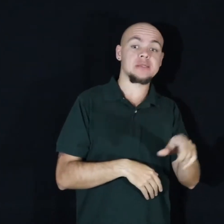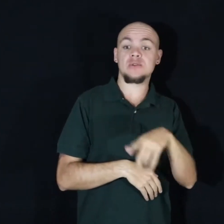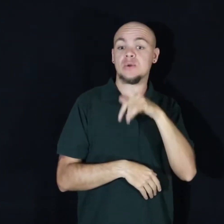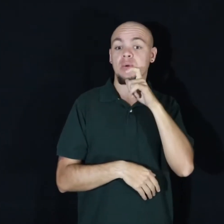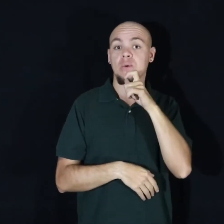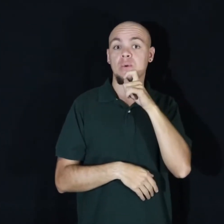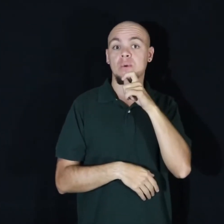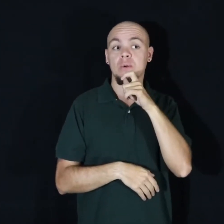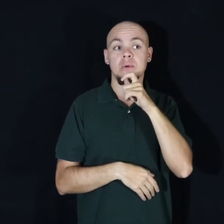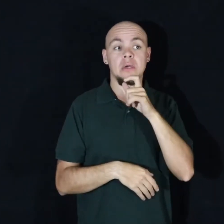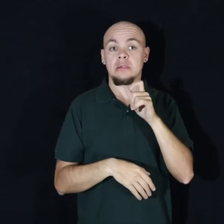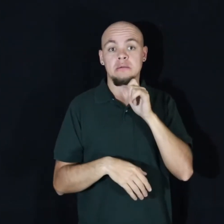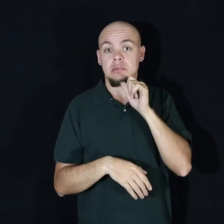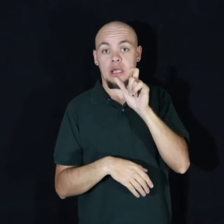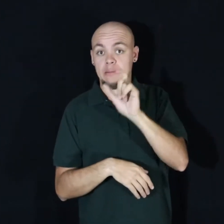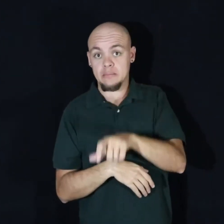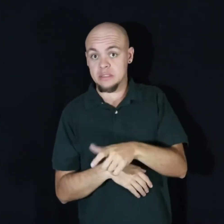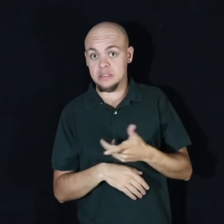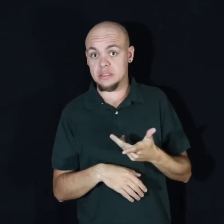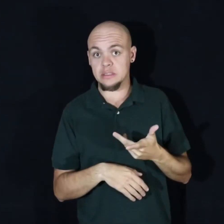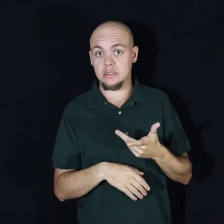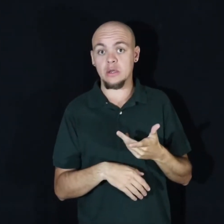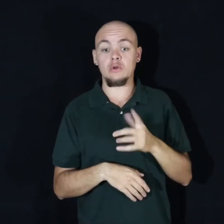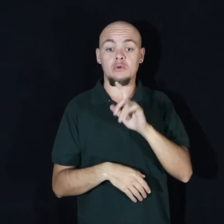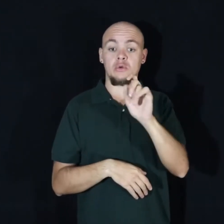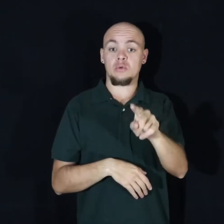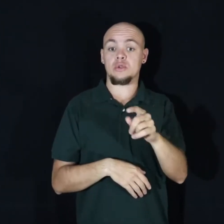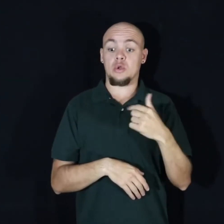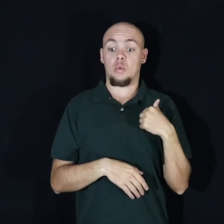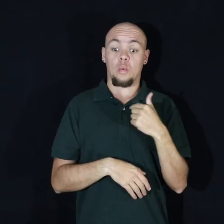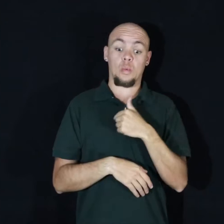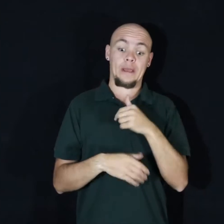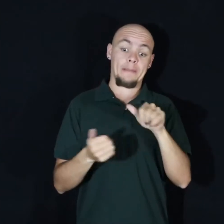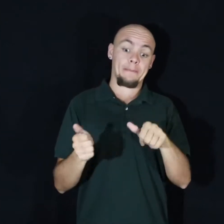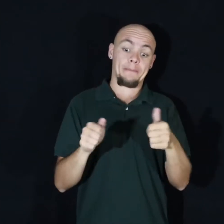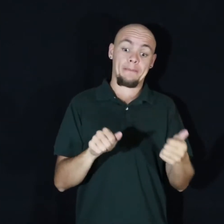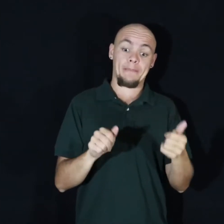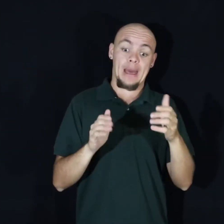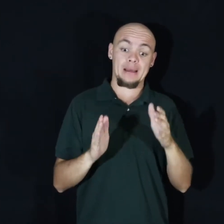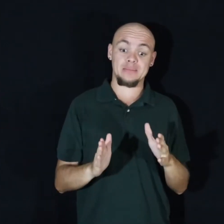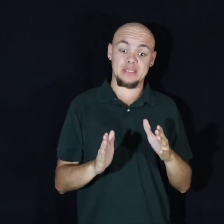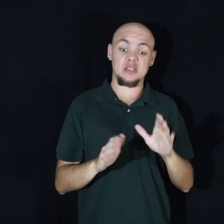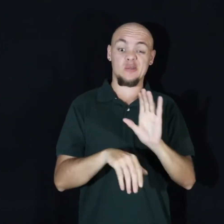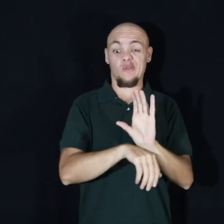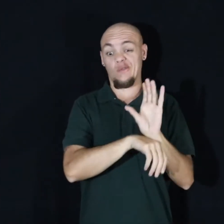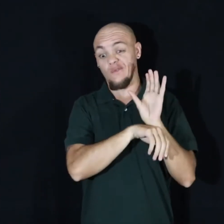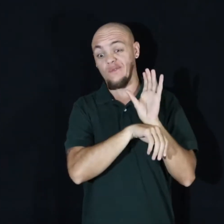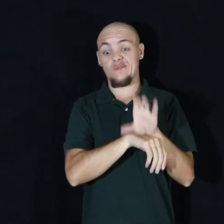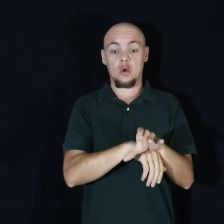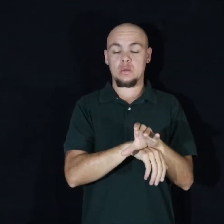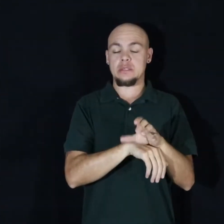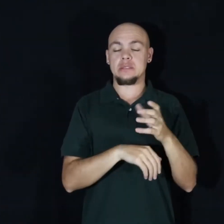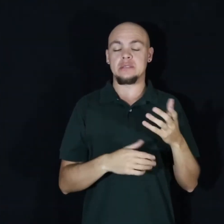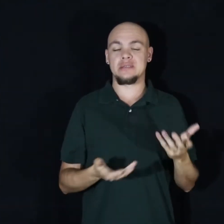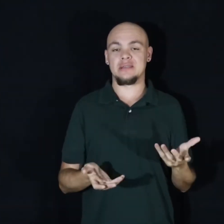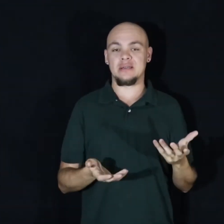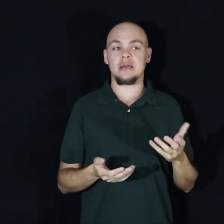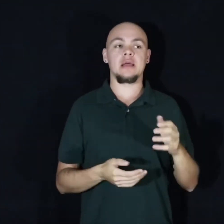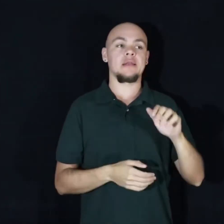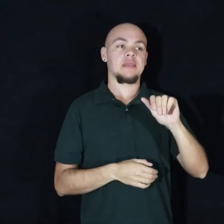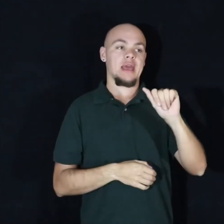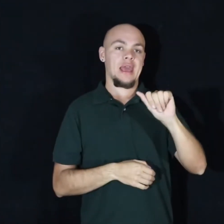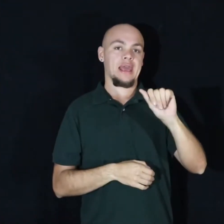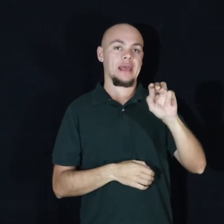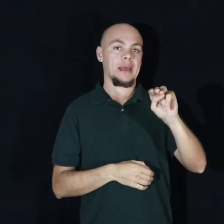gay weddings, who must perform them? And again, the question is, you know, will we as Baptists be forced to do